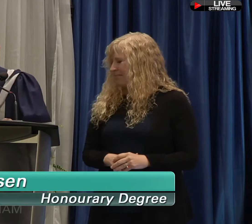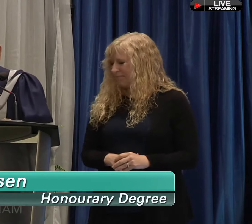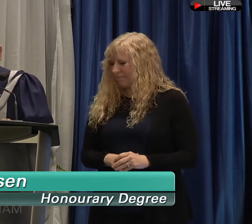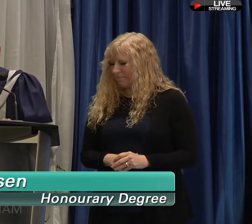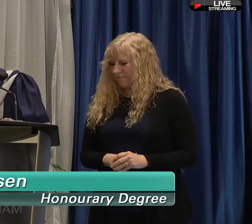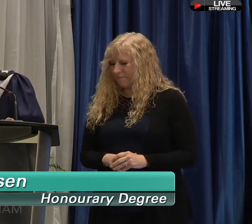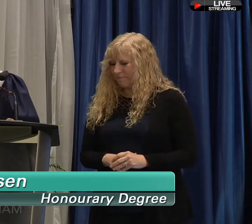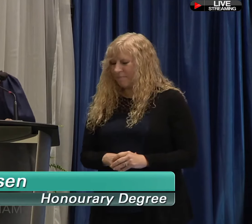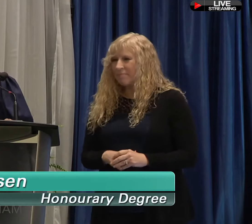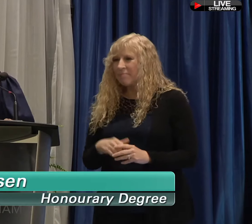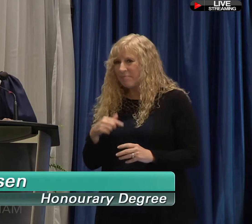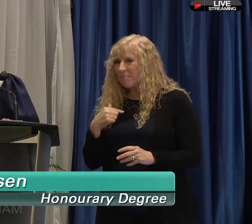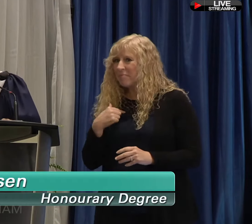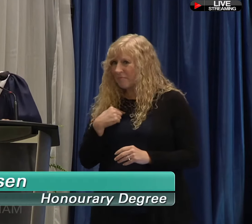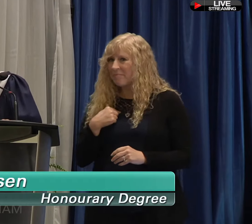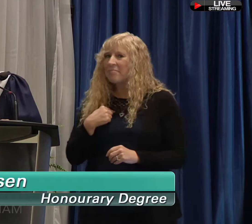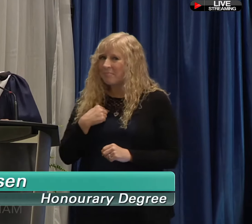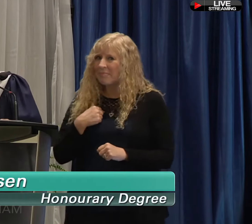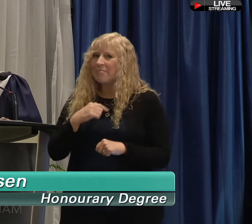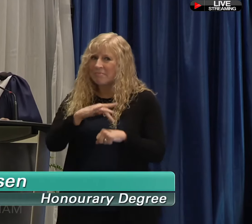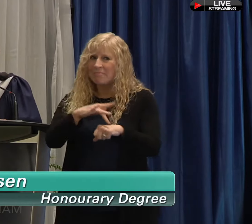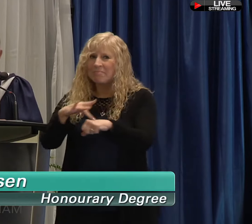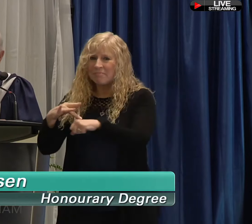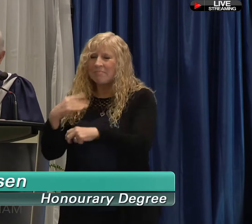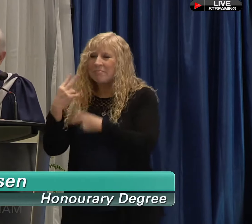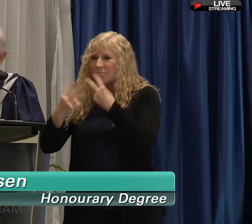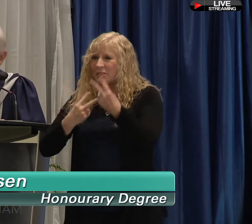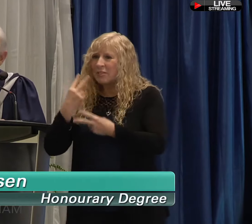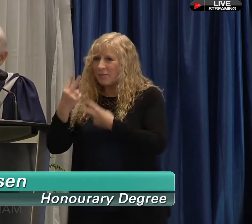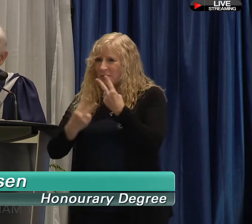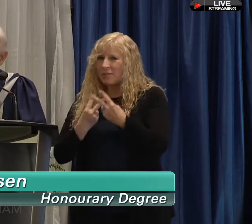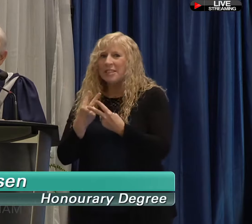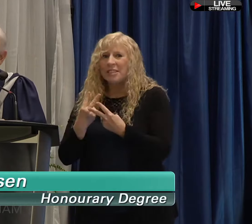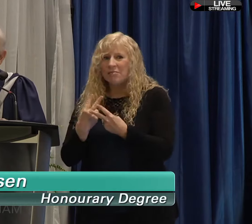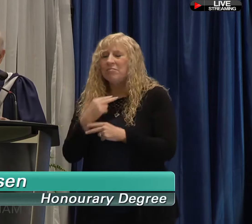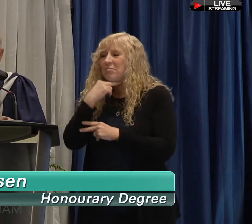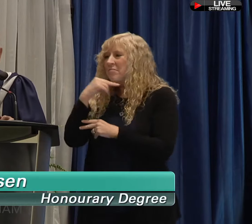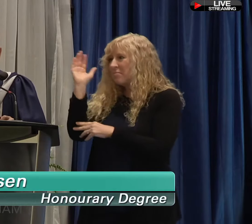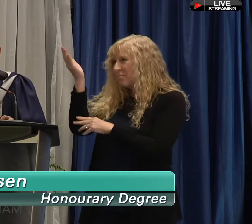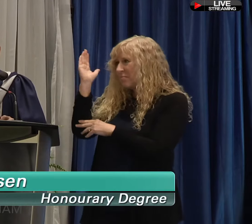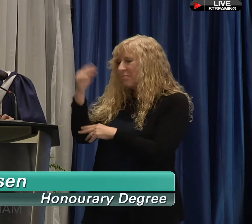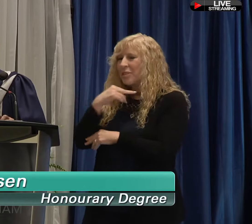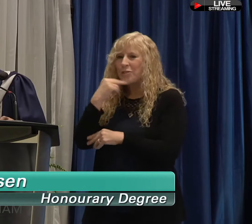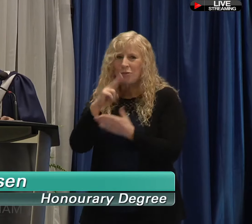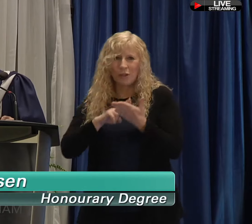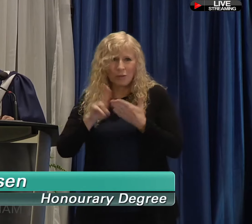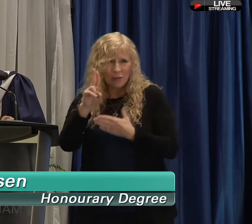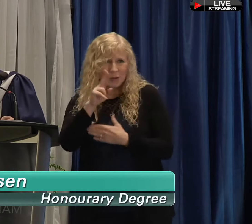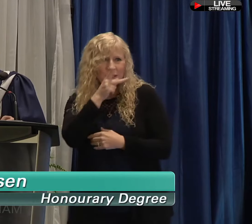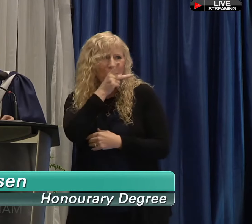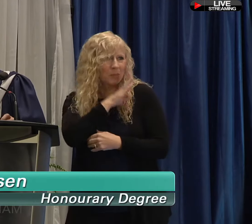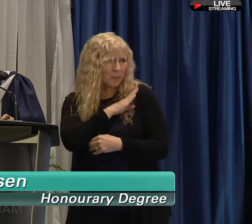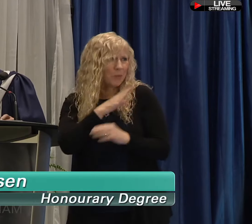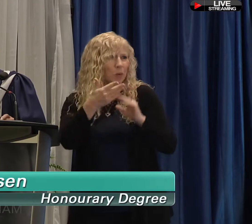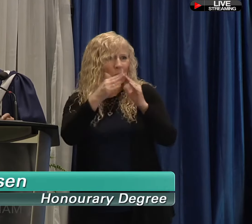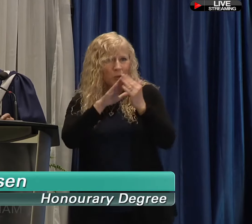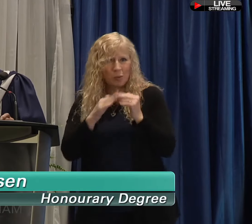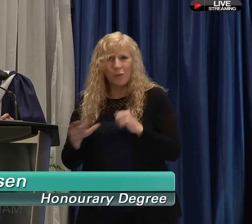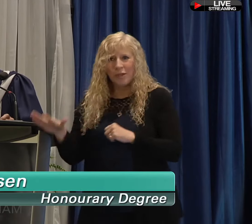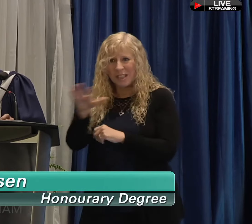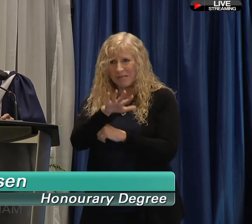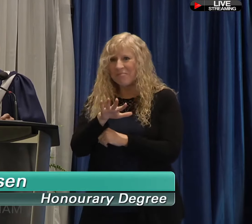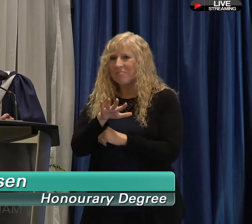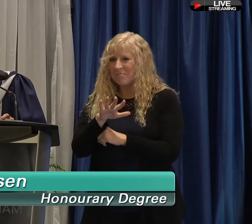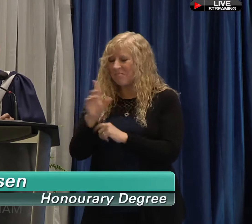I made a number of visits to speak to the Trent University and Peterborough communities over the